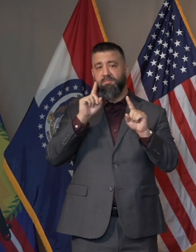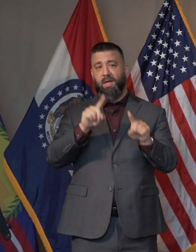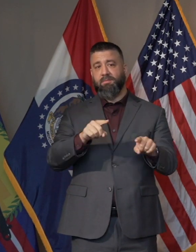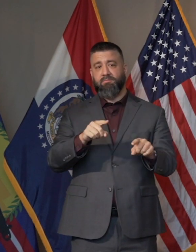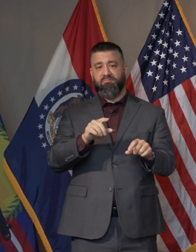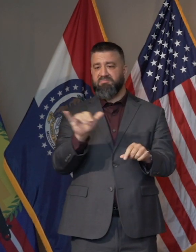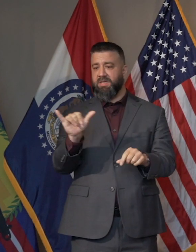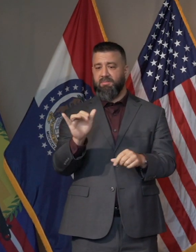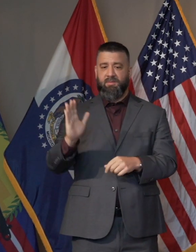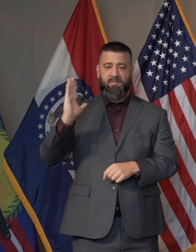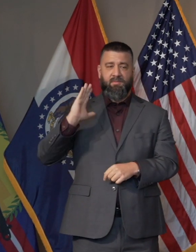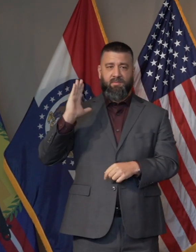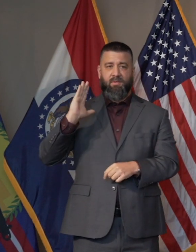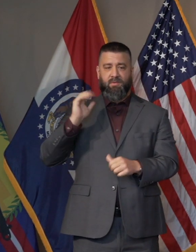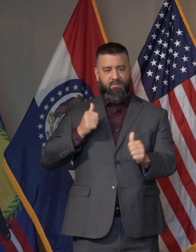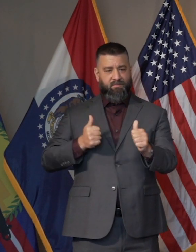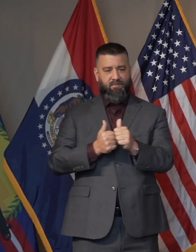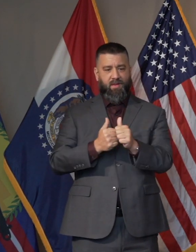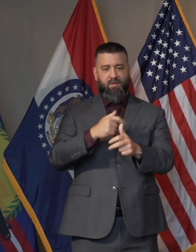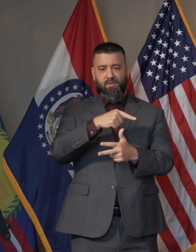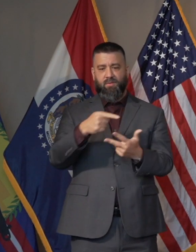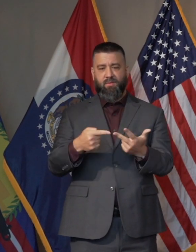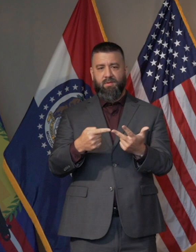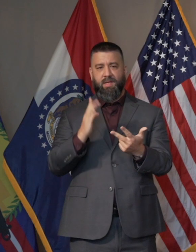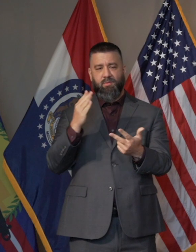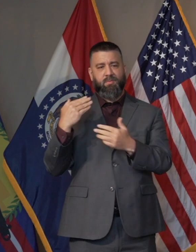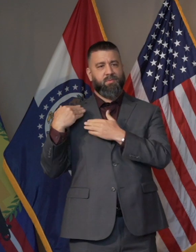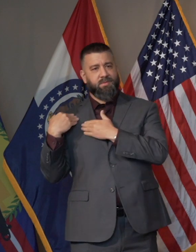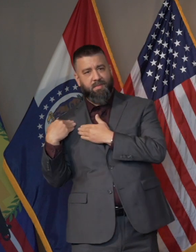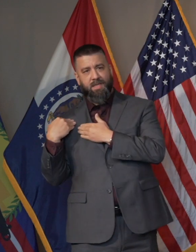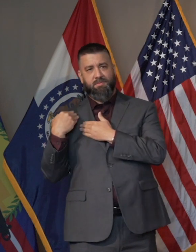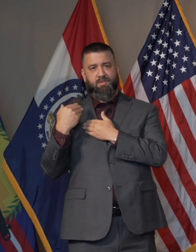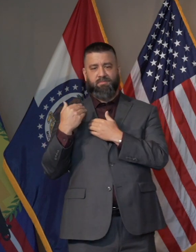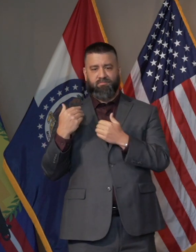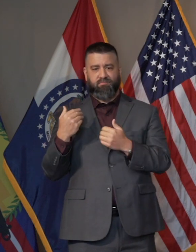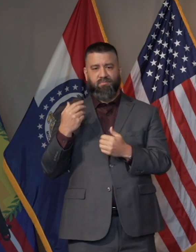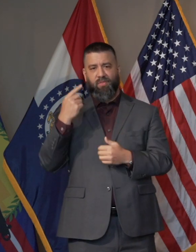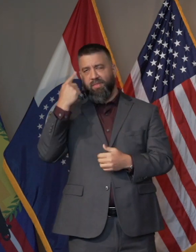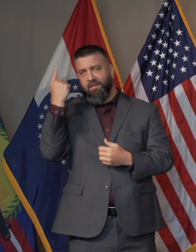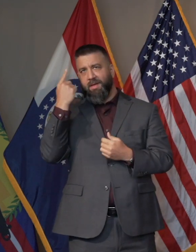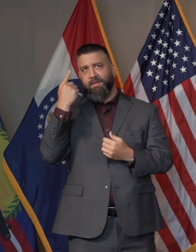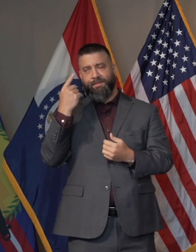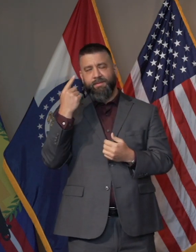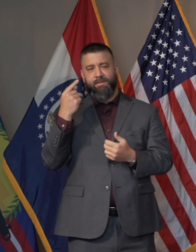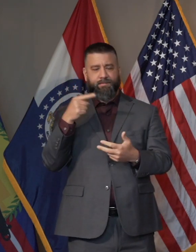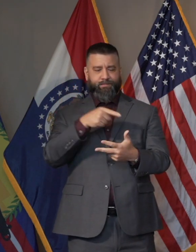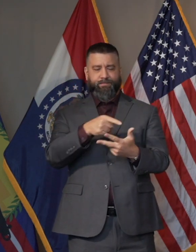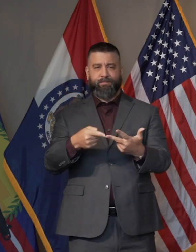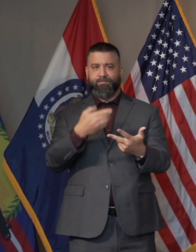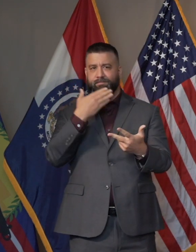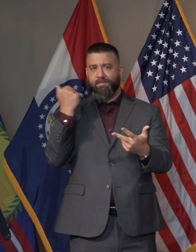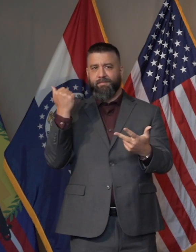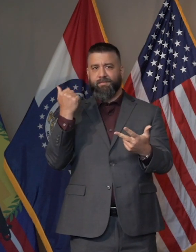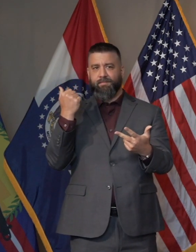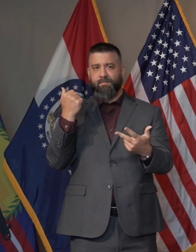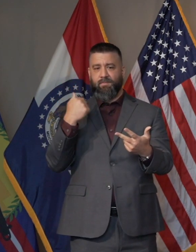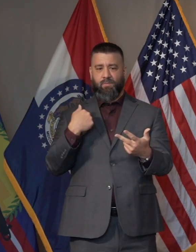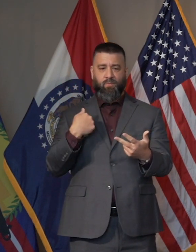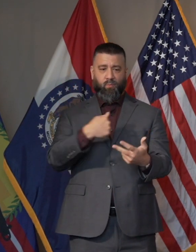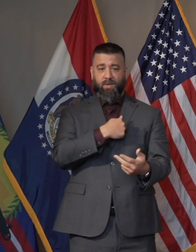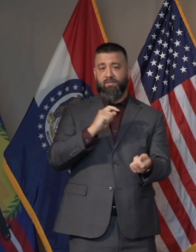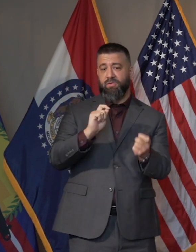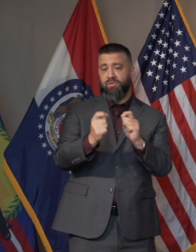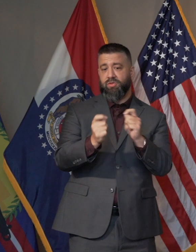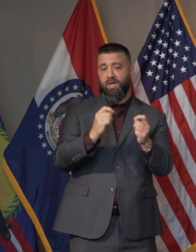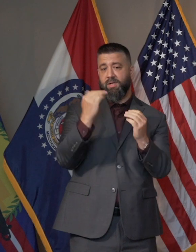the past to our public health guidance in a thoughtful and responsible manner. As we have modified our restrictions over